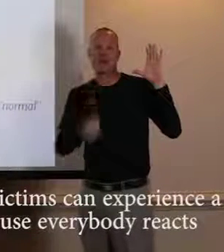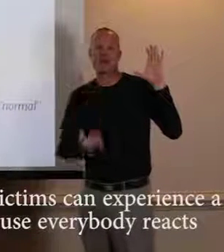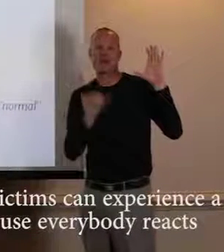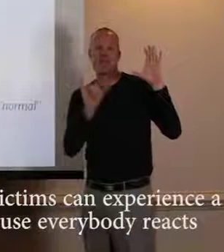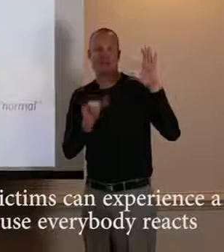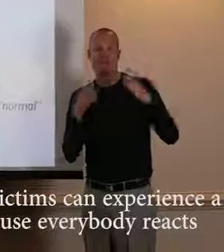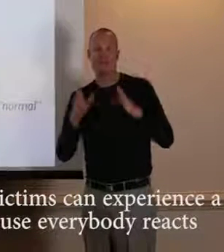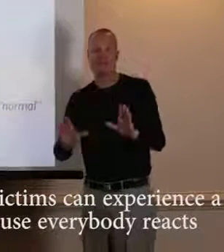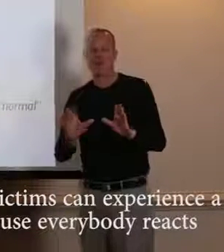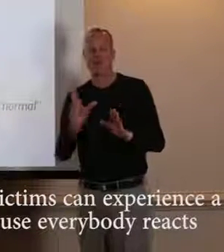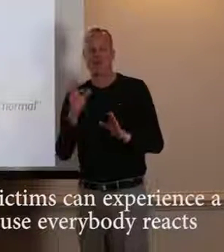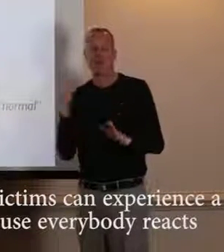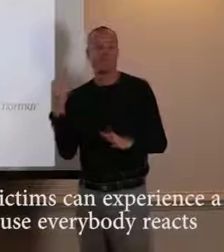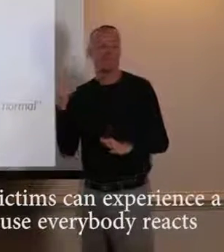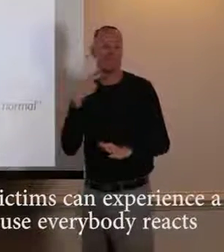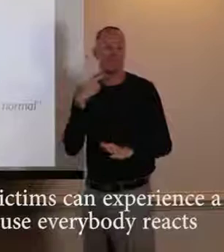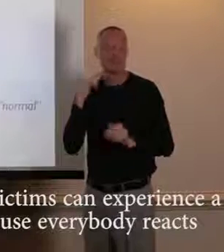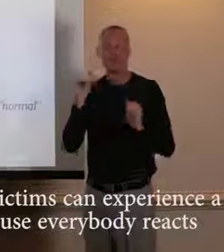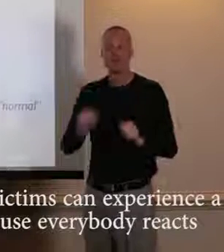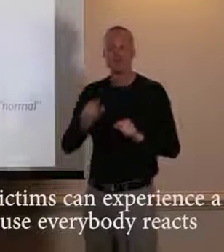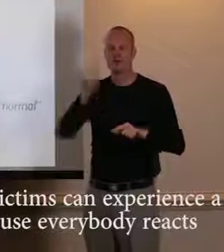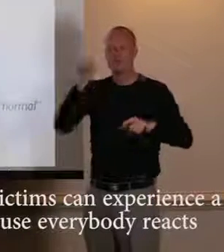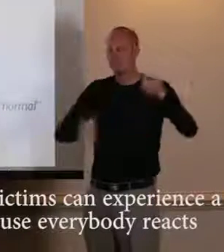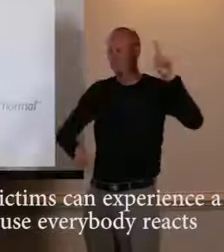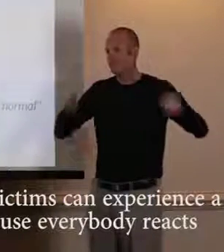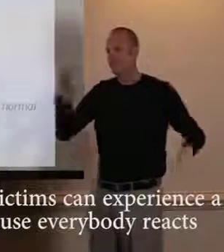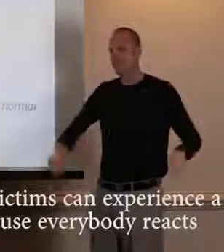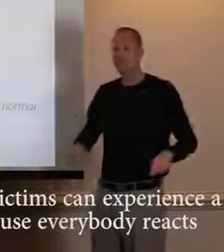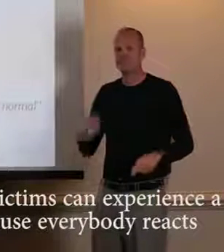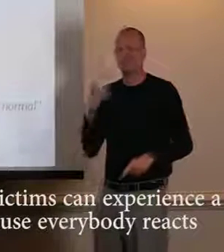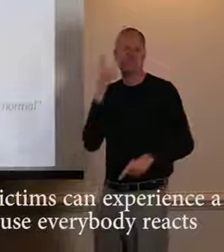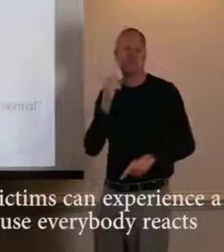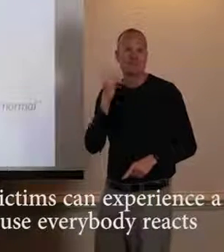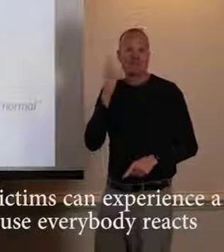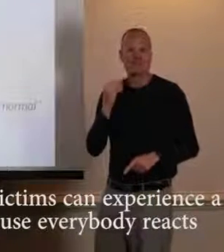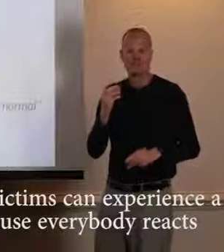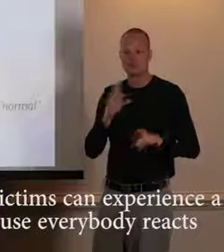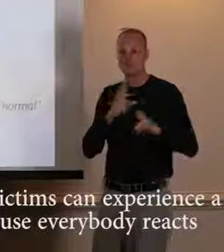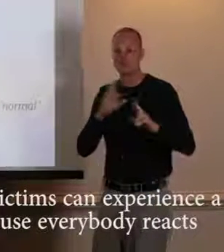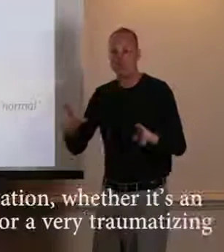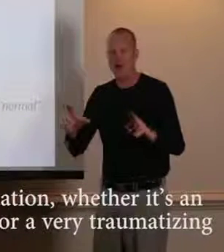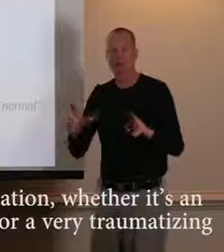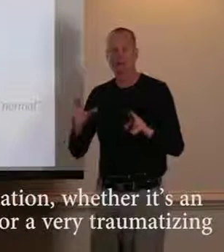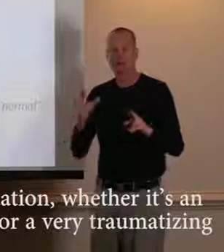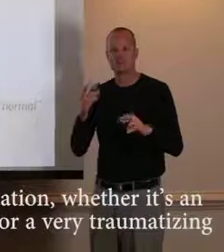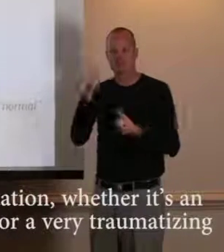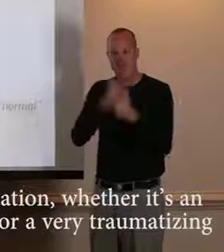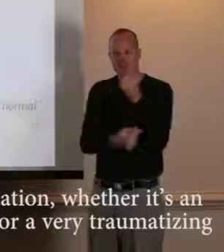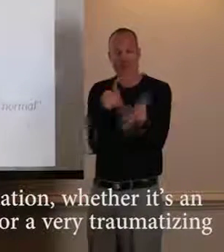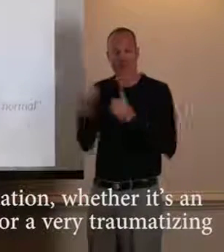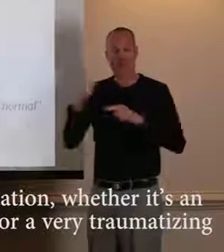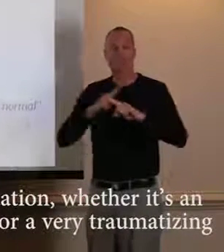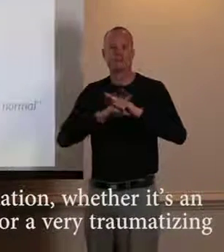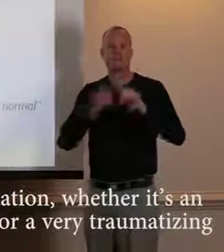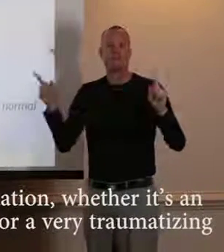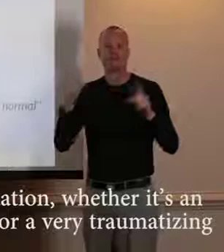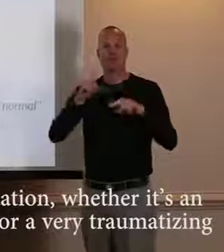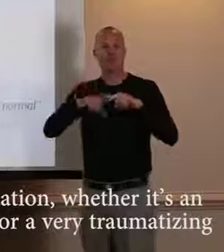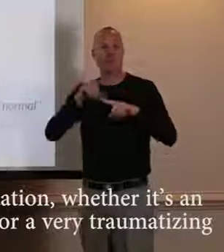Victims can experience a whole range of reactions because everybody reacts differently to every single situation, whether it's